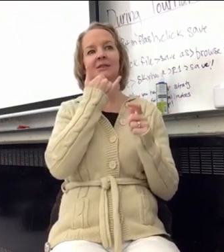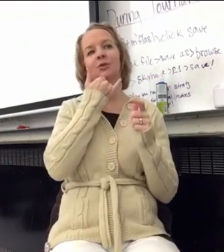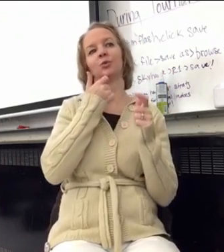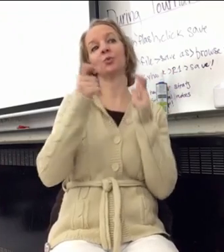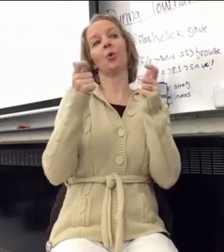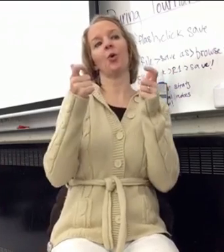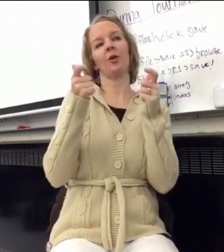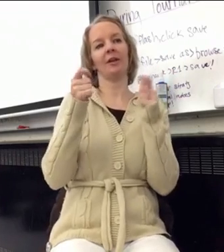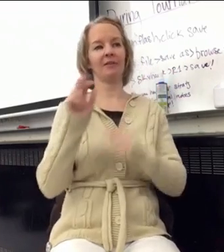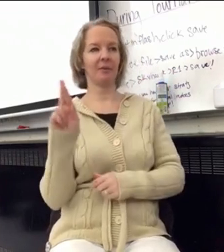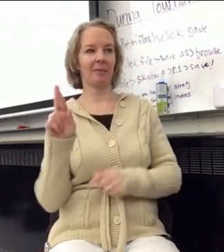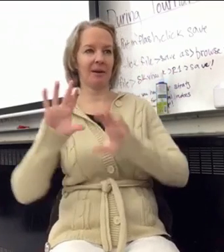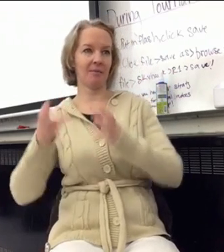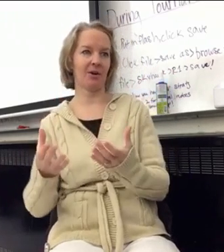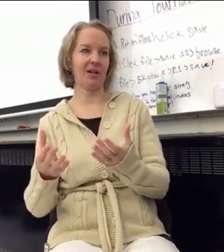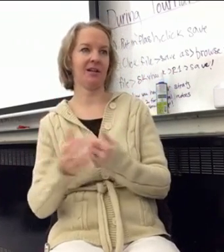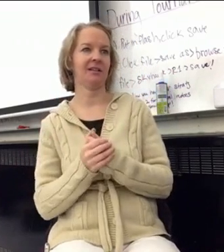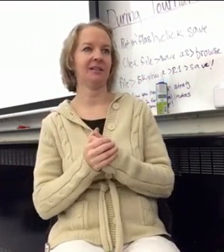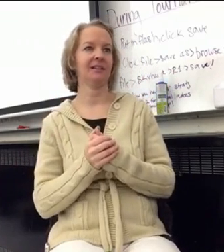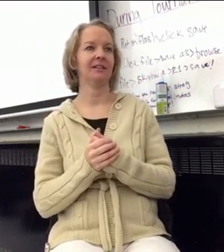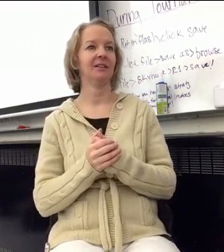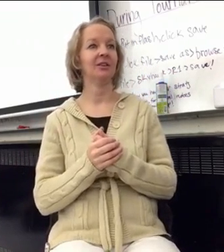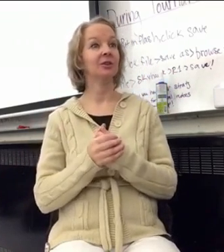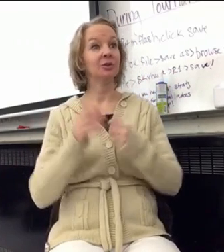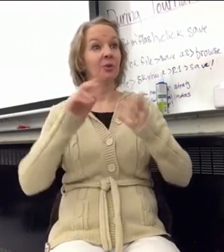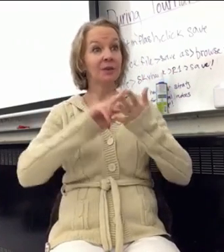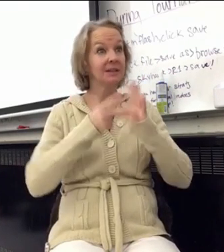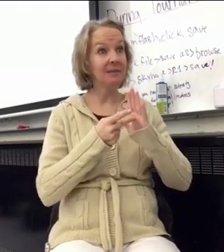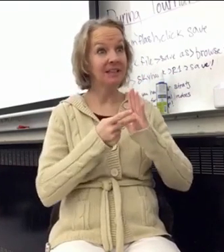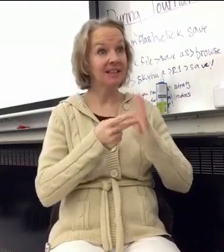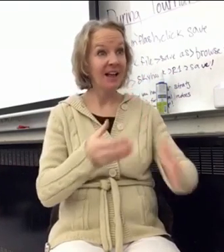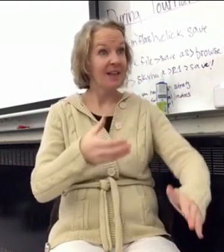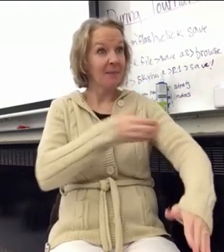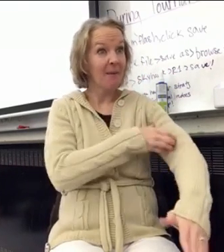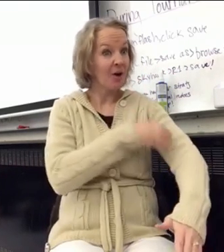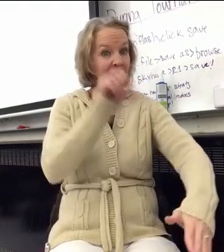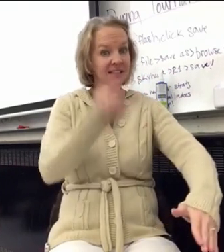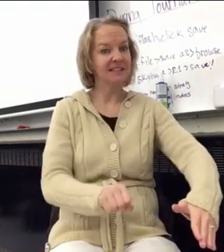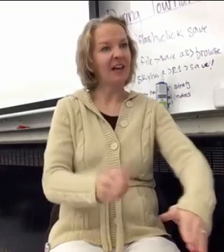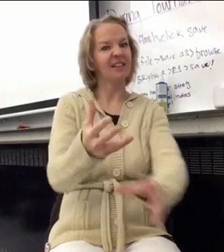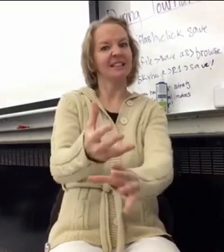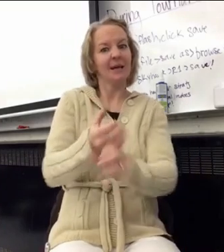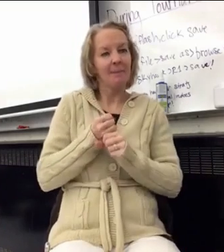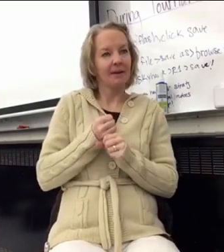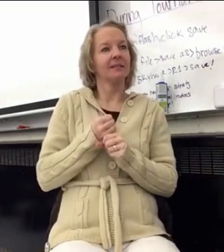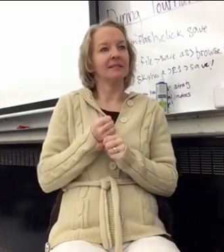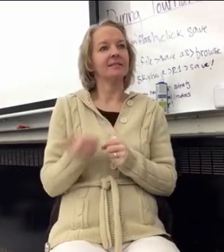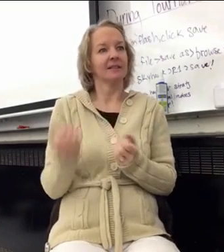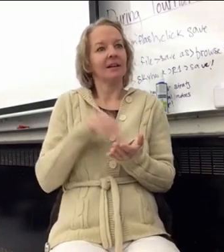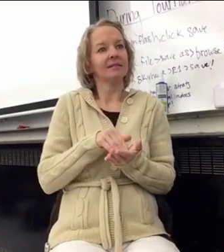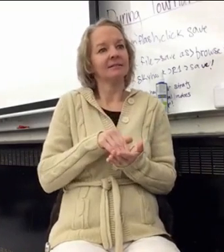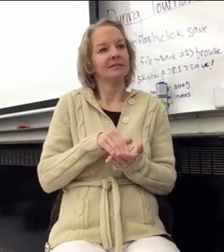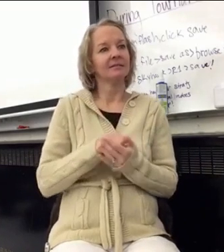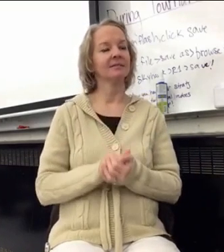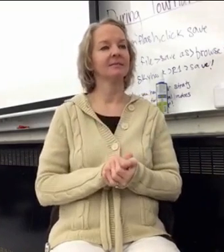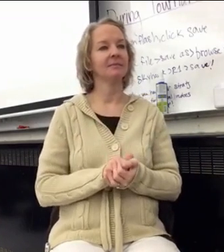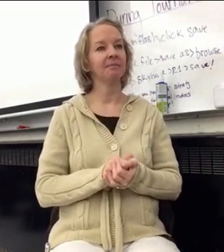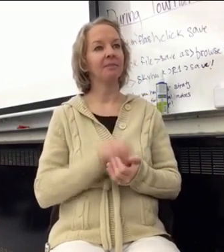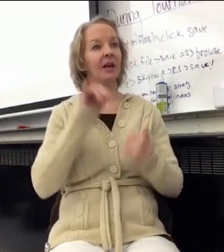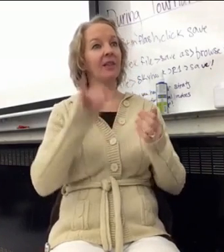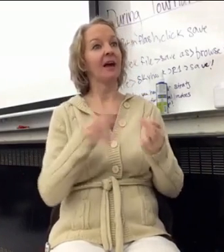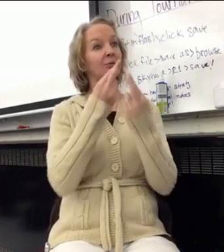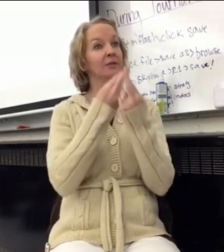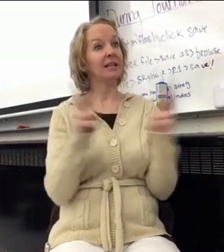Party. Basically, they are going to bring back the power of the South. That is going to be the goal here. Now, this